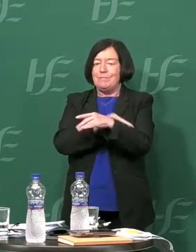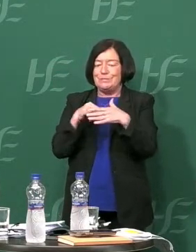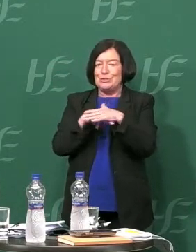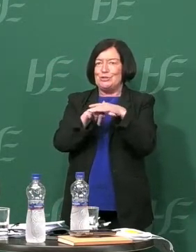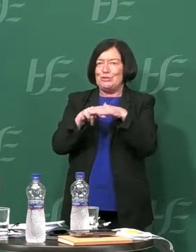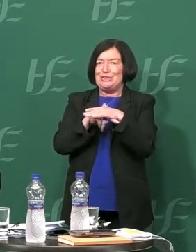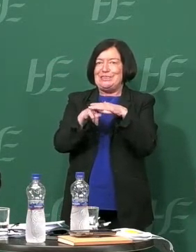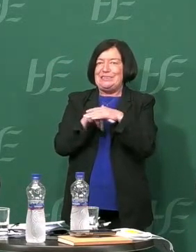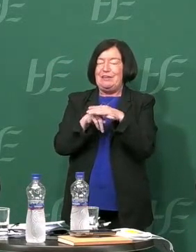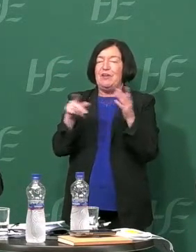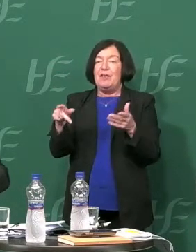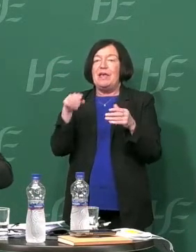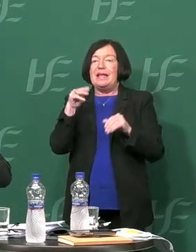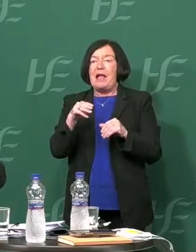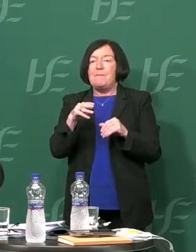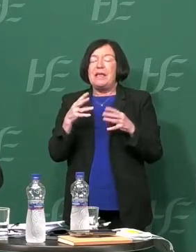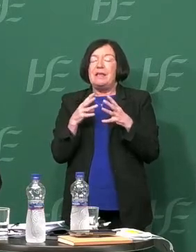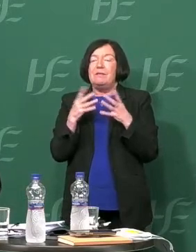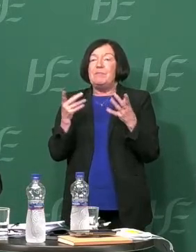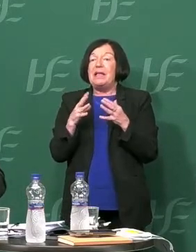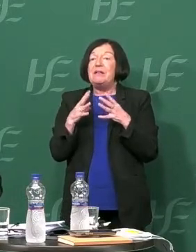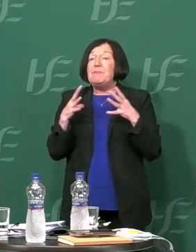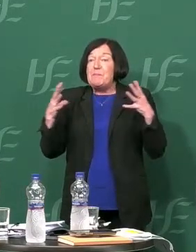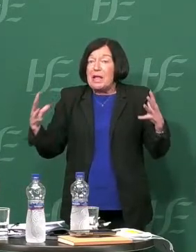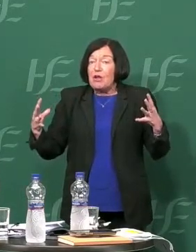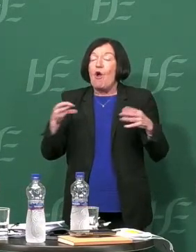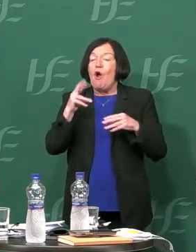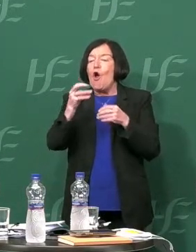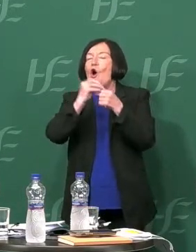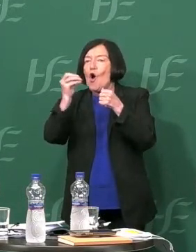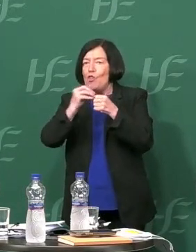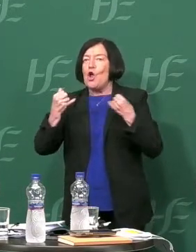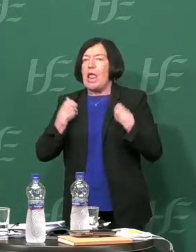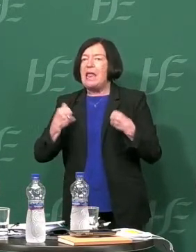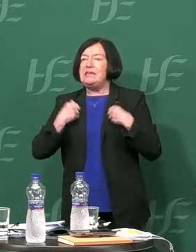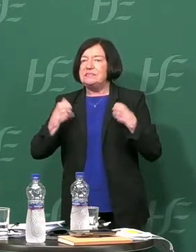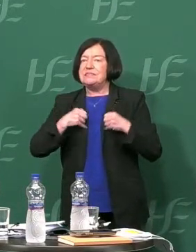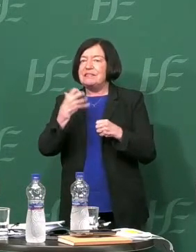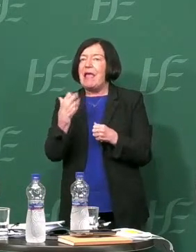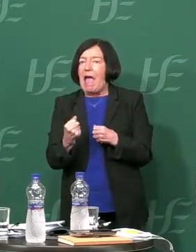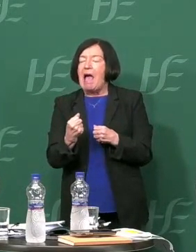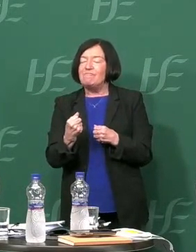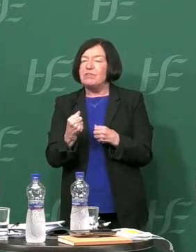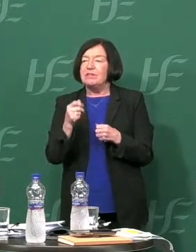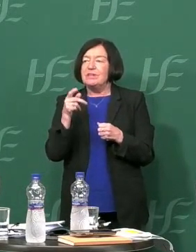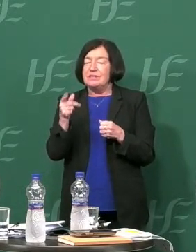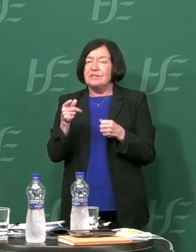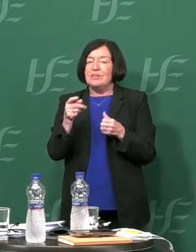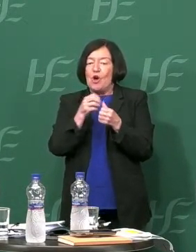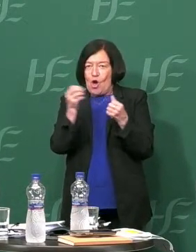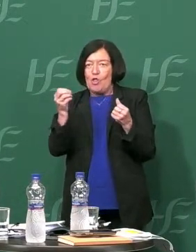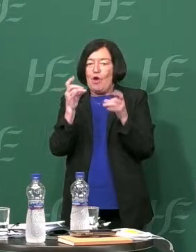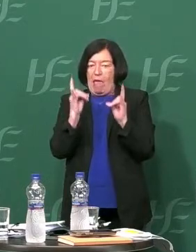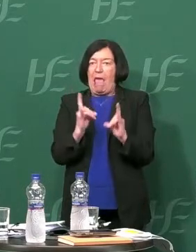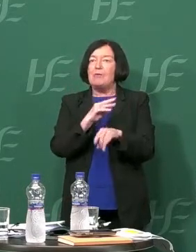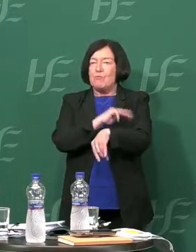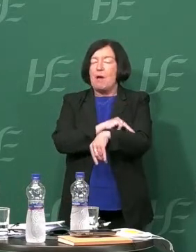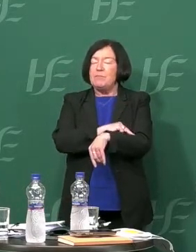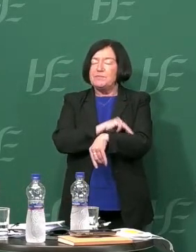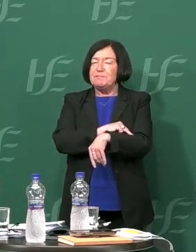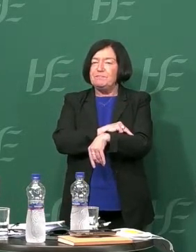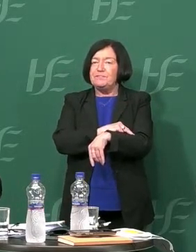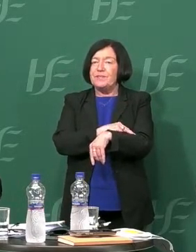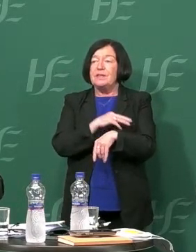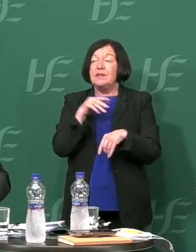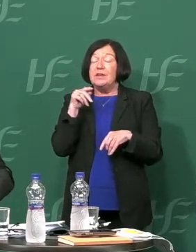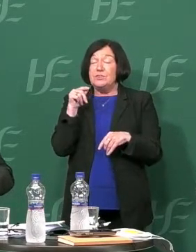have, sometimes can be obesity, sometimes can be other conditions that they may have. So prominently other underlying conditions, what we're seeing.